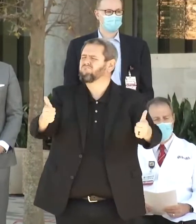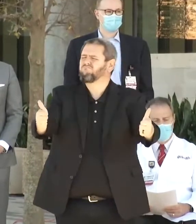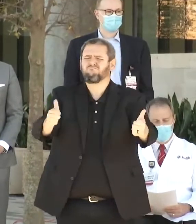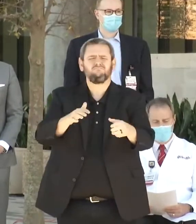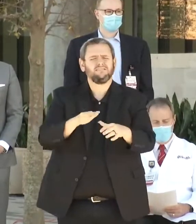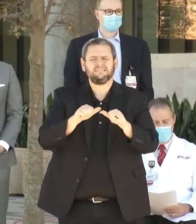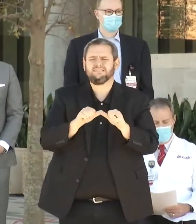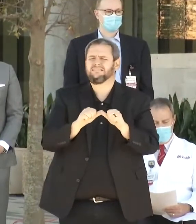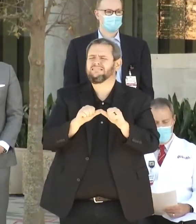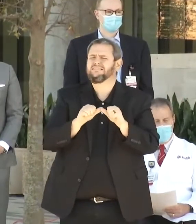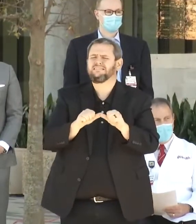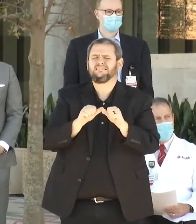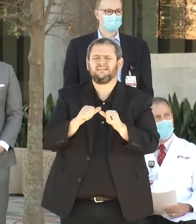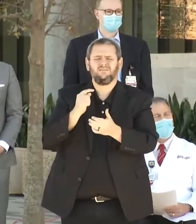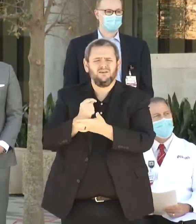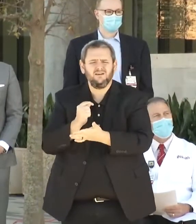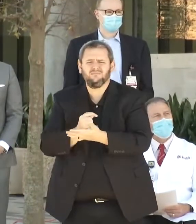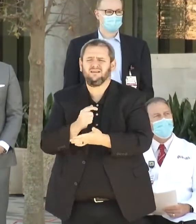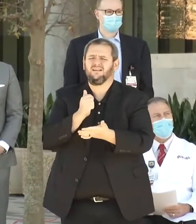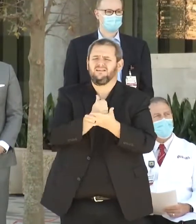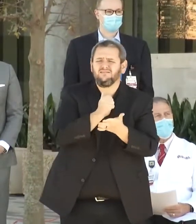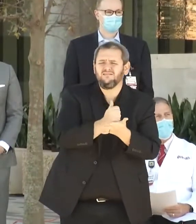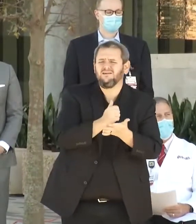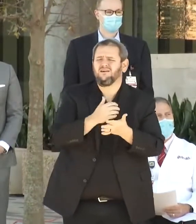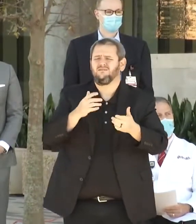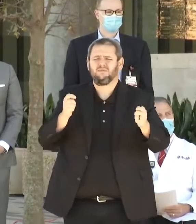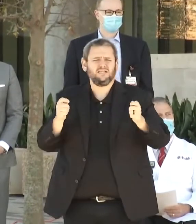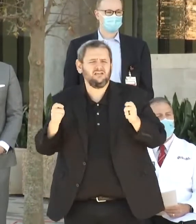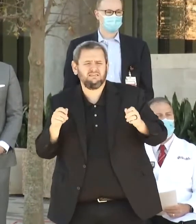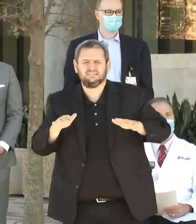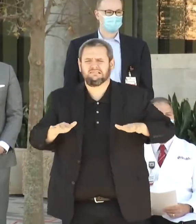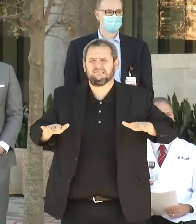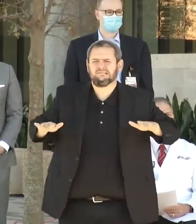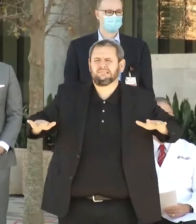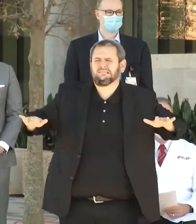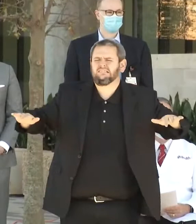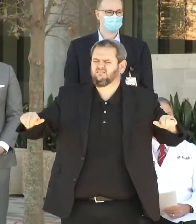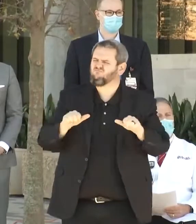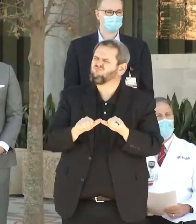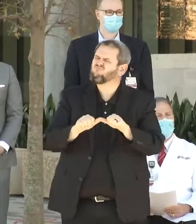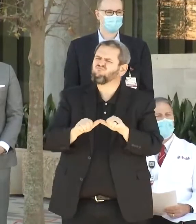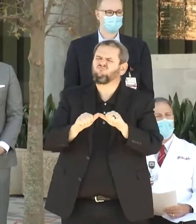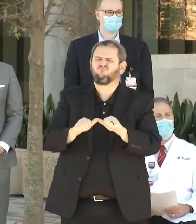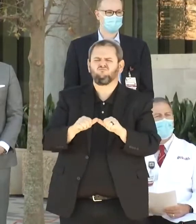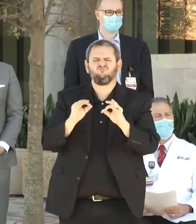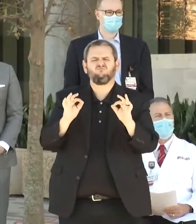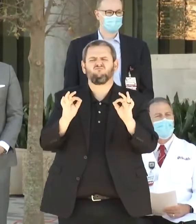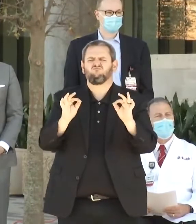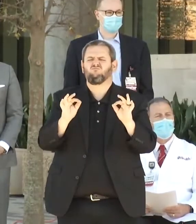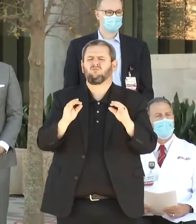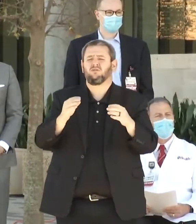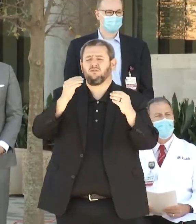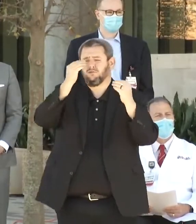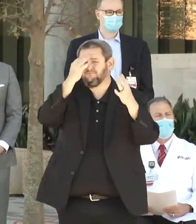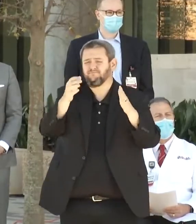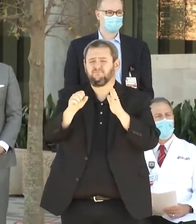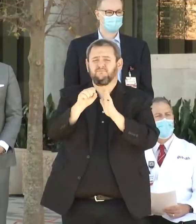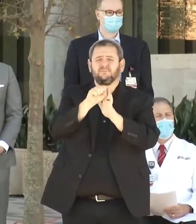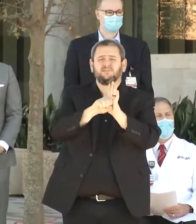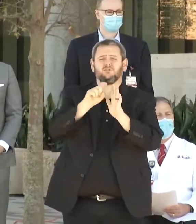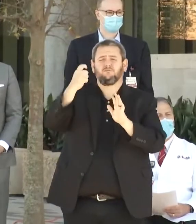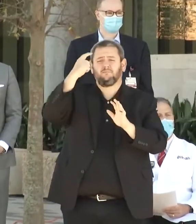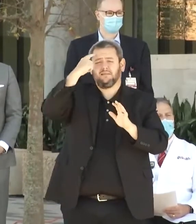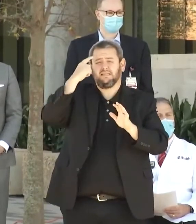of our hospital capacity. We want to assure the public the state is working in partnership with hospital and medical professionals